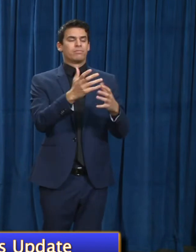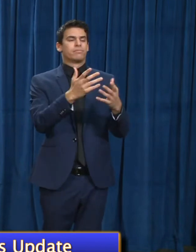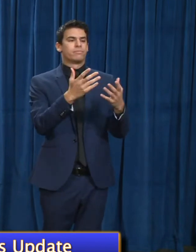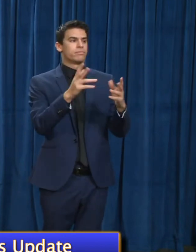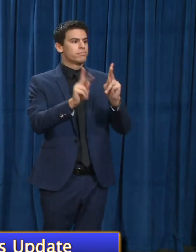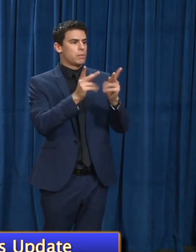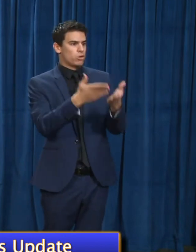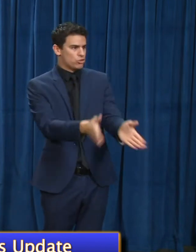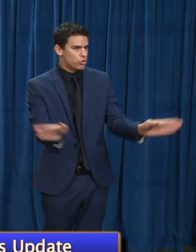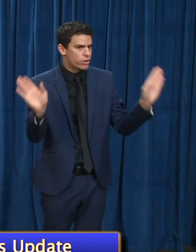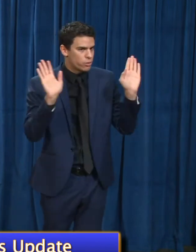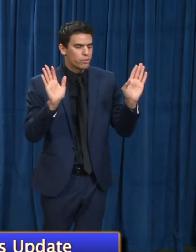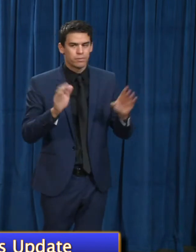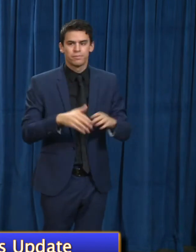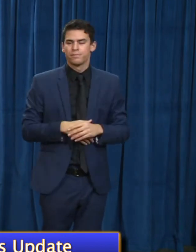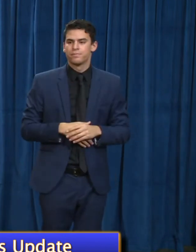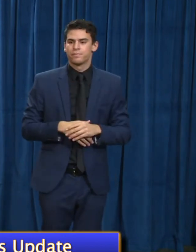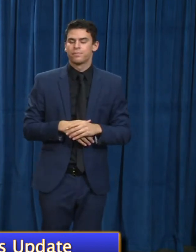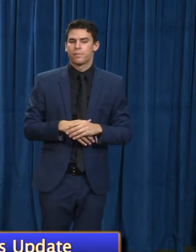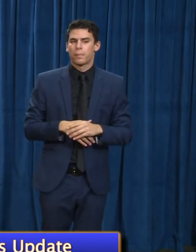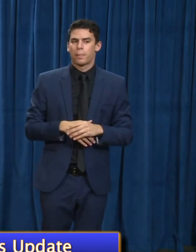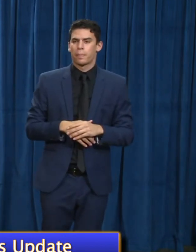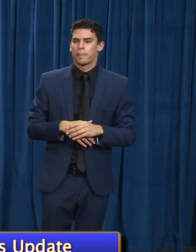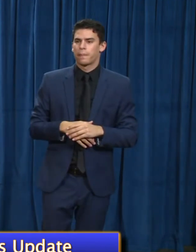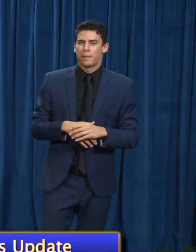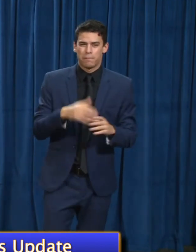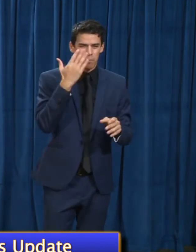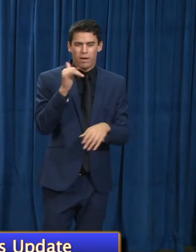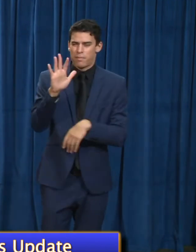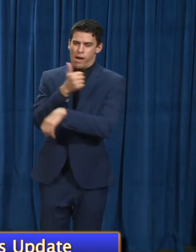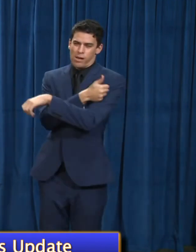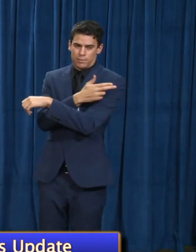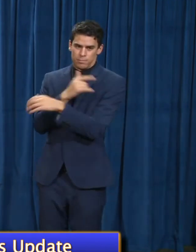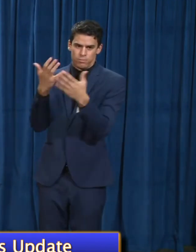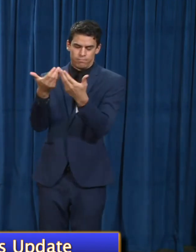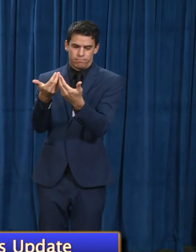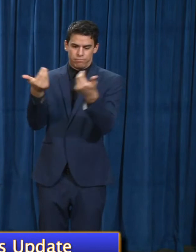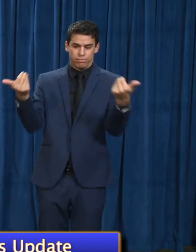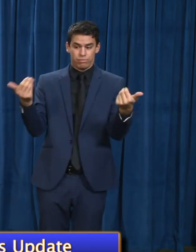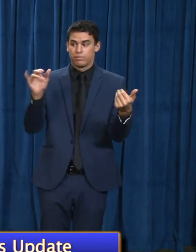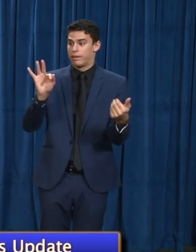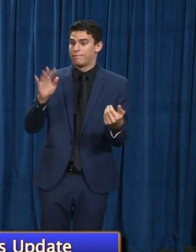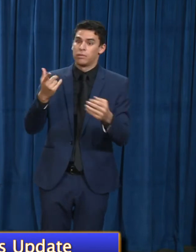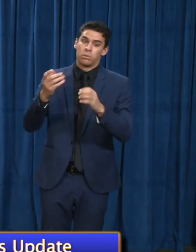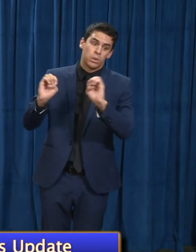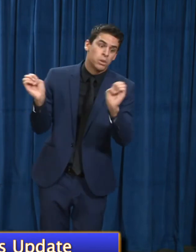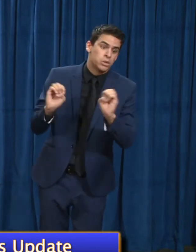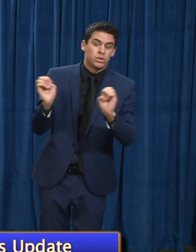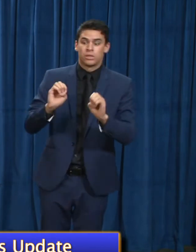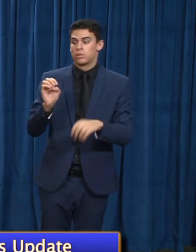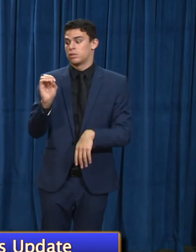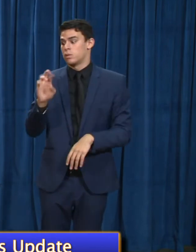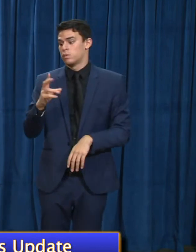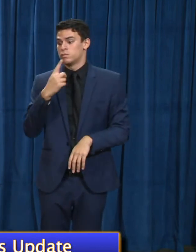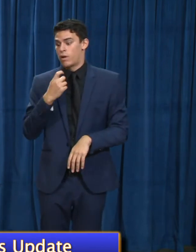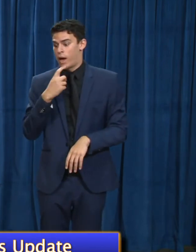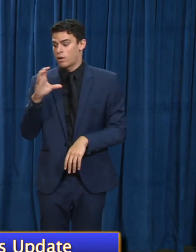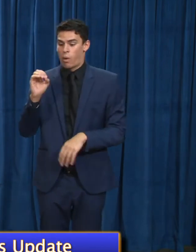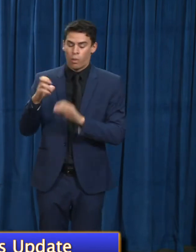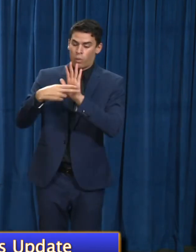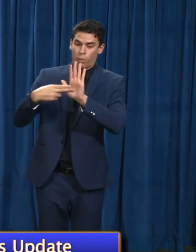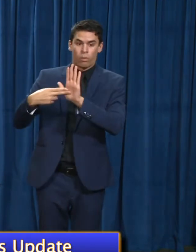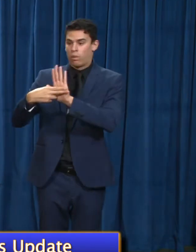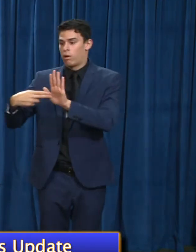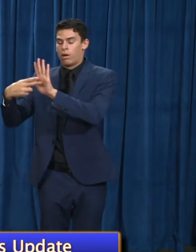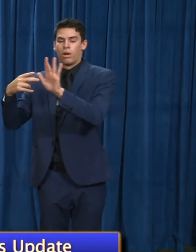takes into consideration what situation the hospital is. Is it an emergency situation? Is it in red code? Is it in white code?